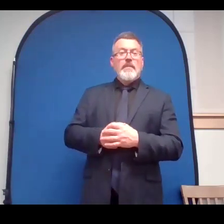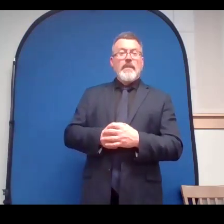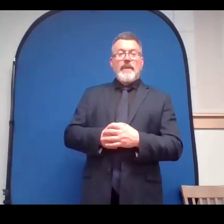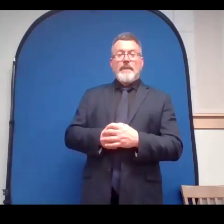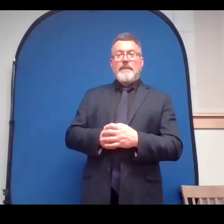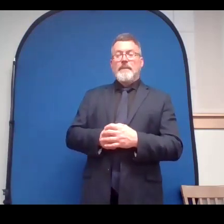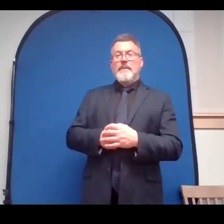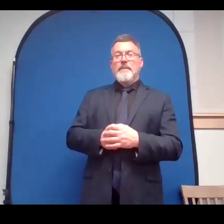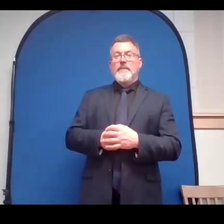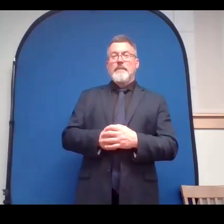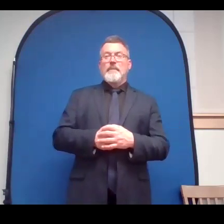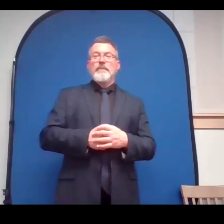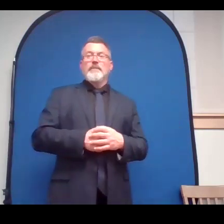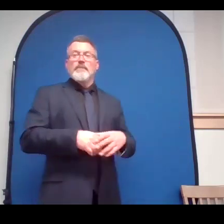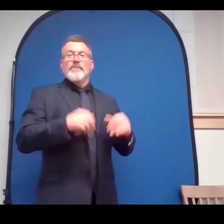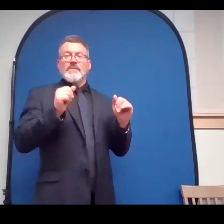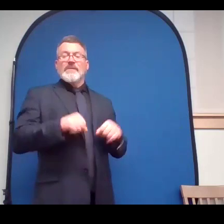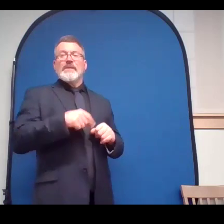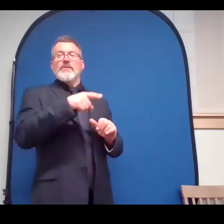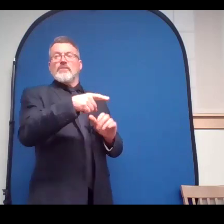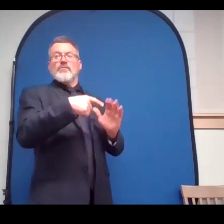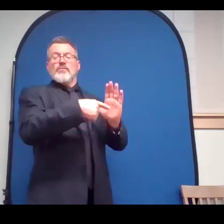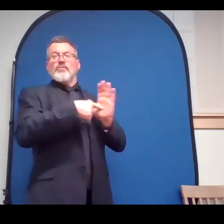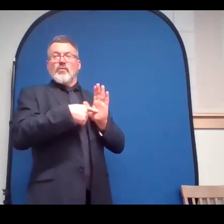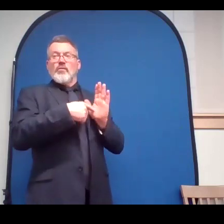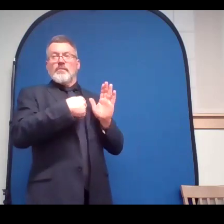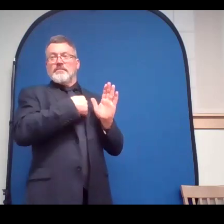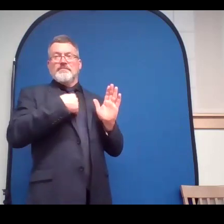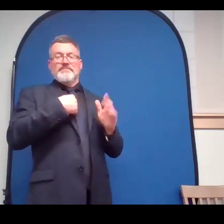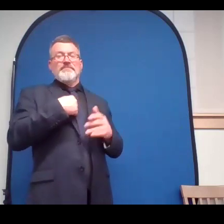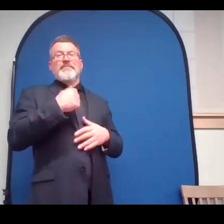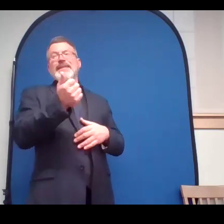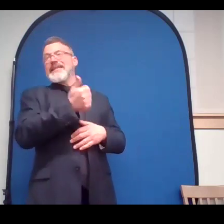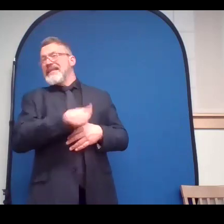that you did to make sure you attended the follow-up appointments?